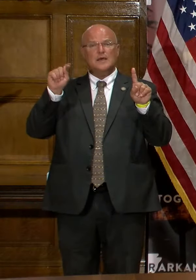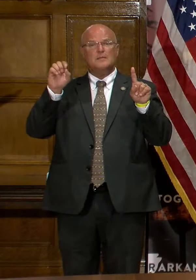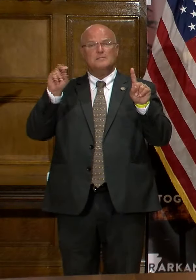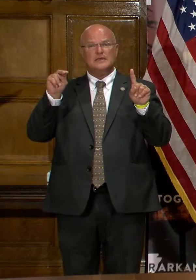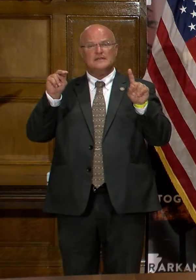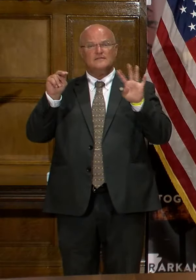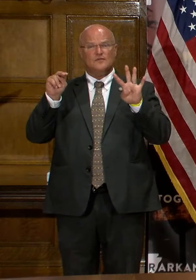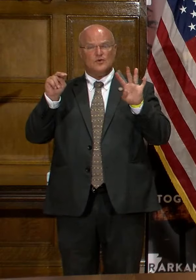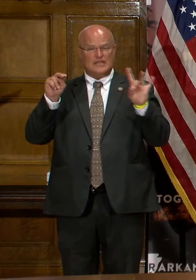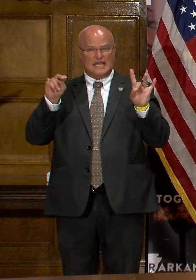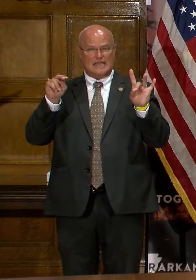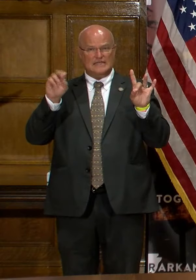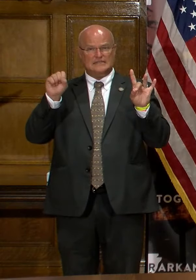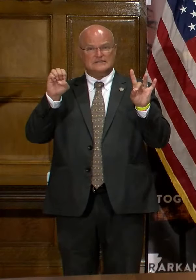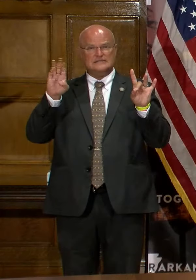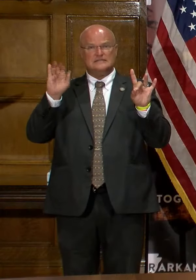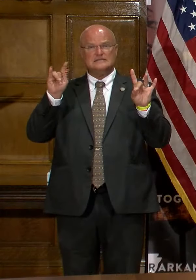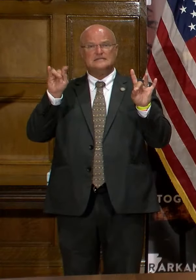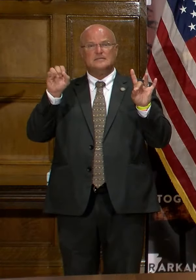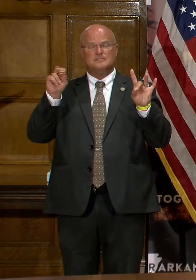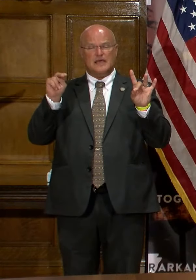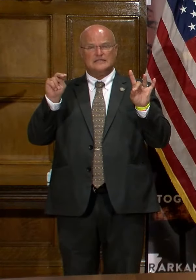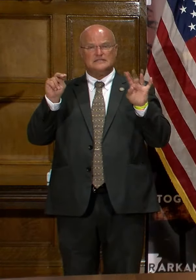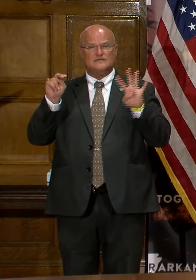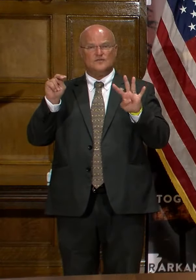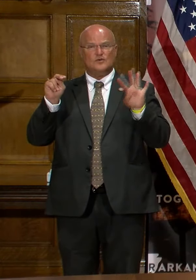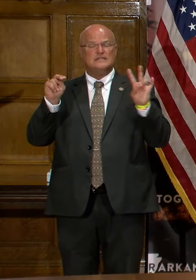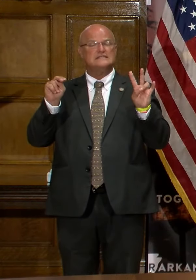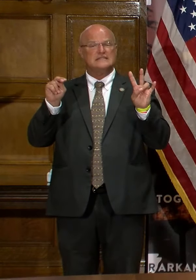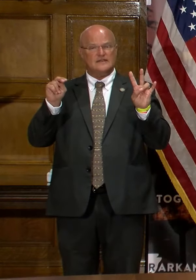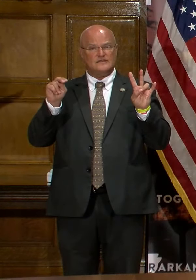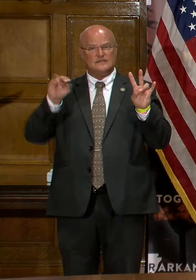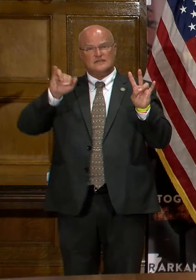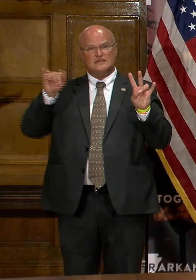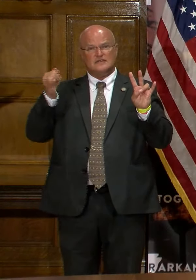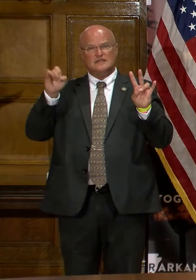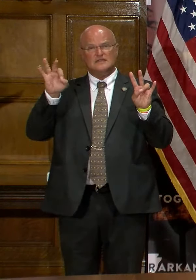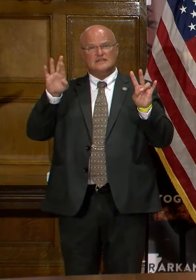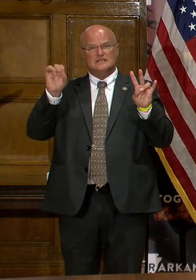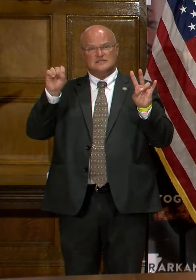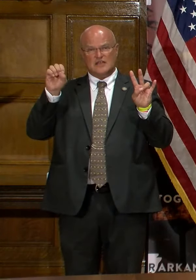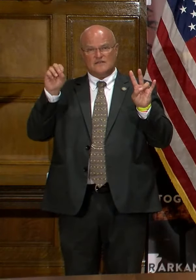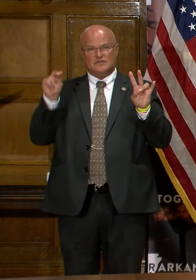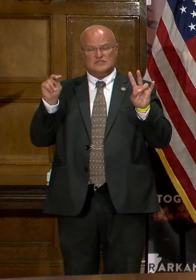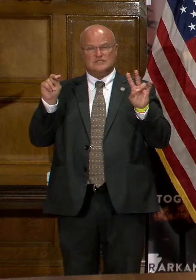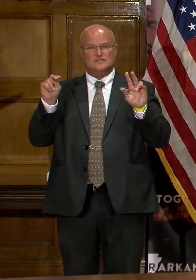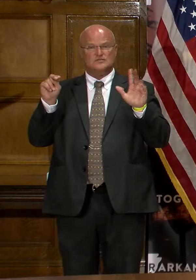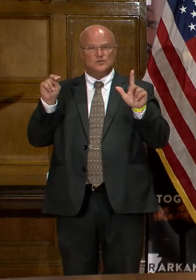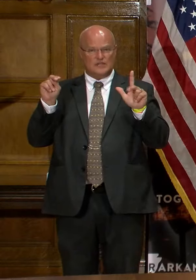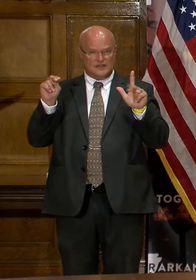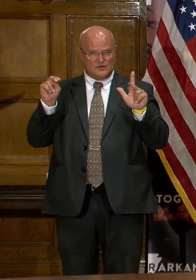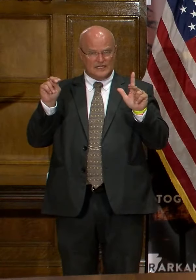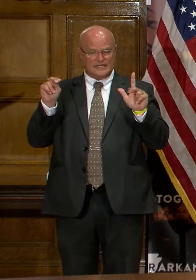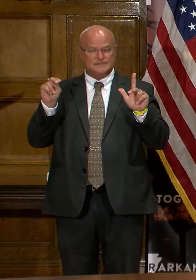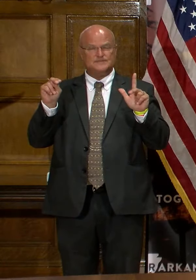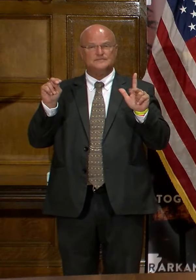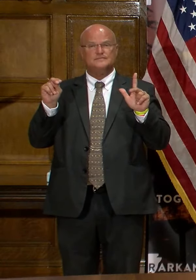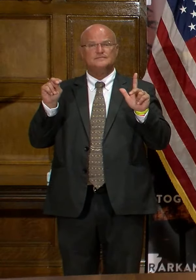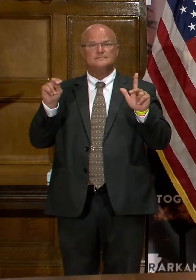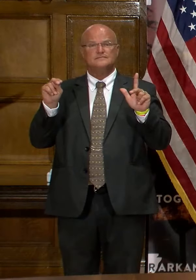County 48, Sebastian County 47, Jefferson County 23,